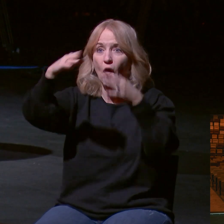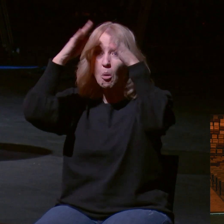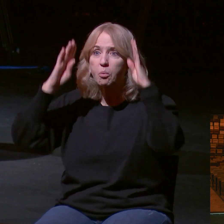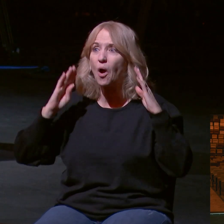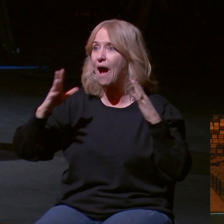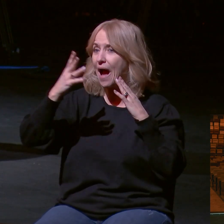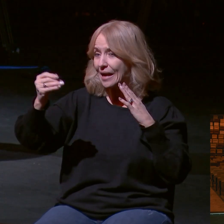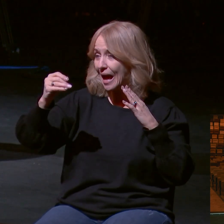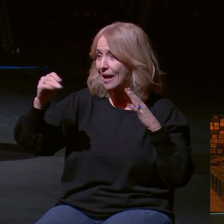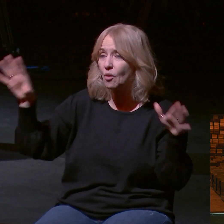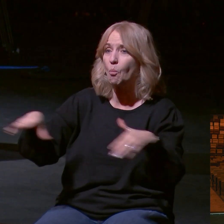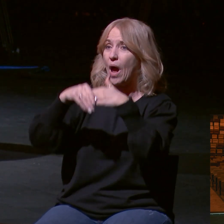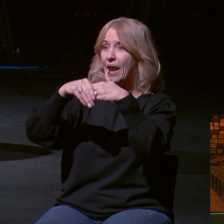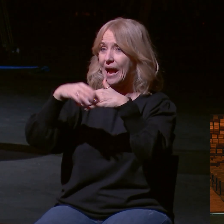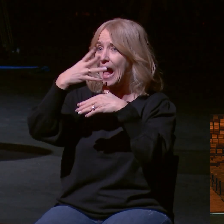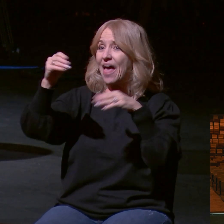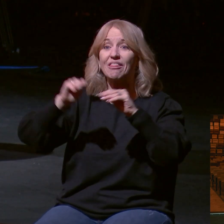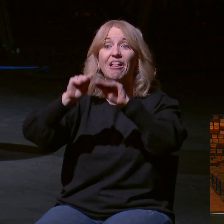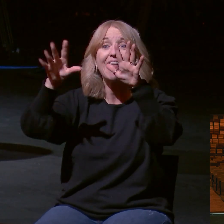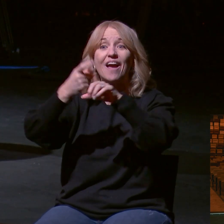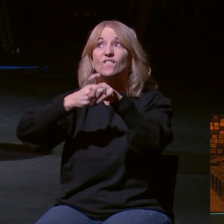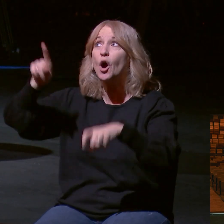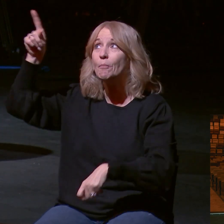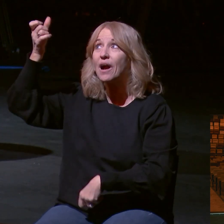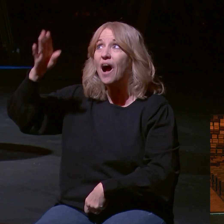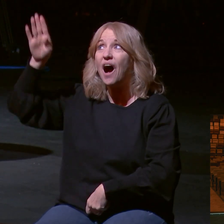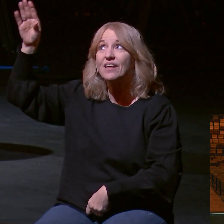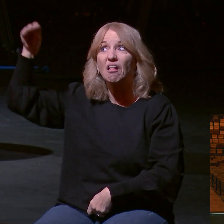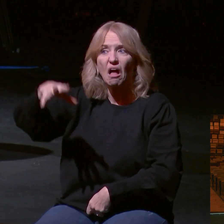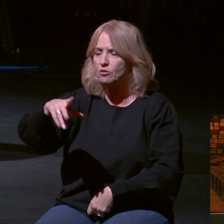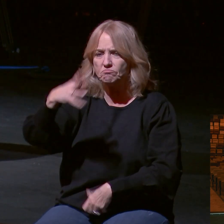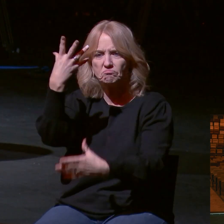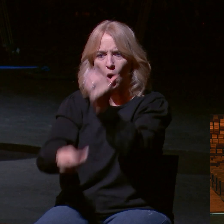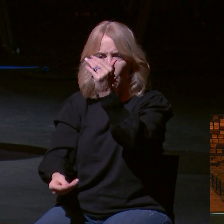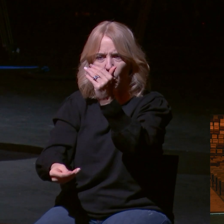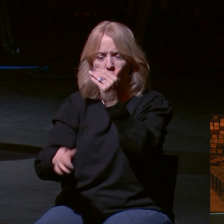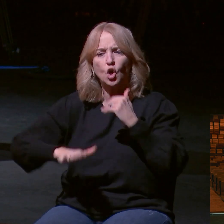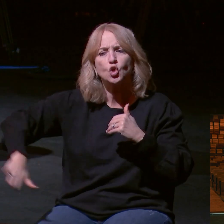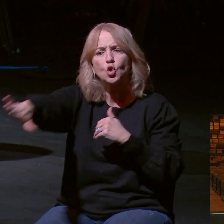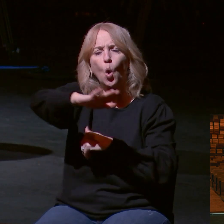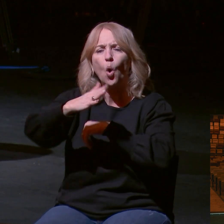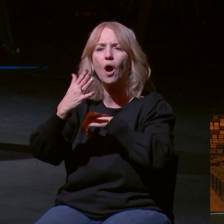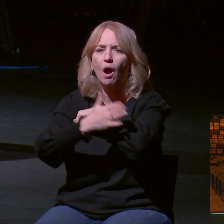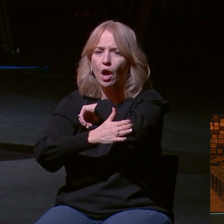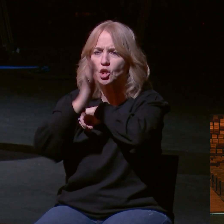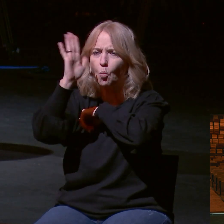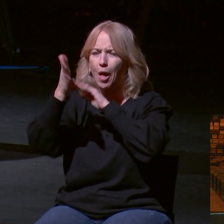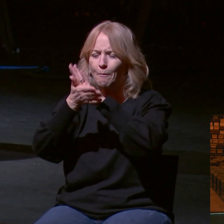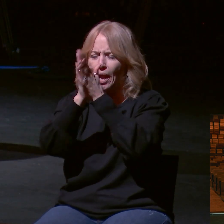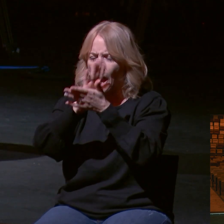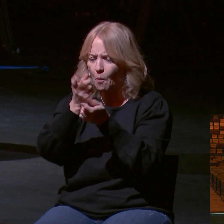the lamp. This whole country will become a desolate wasteland, and these nations will serve the